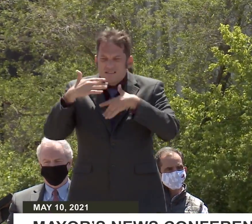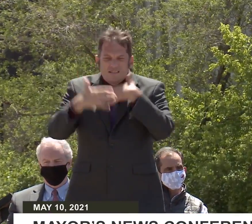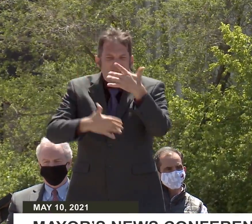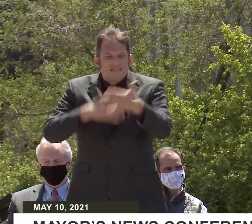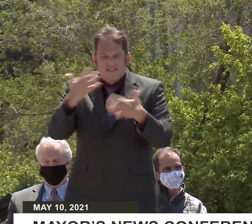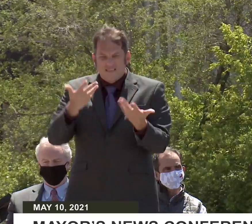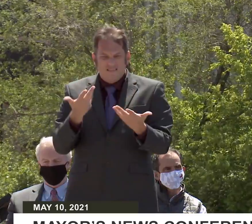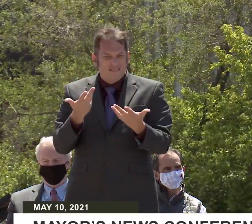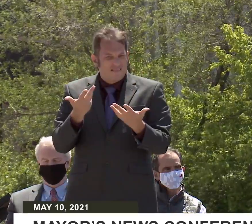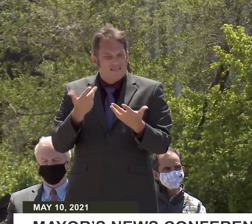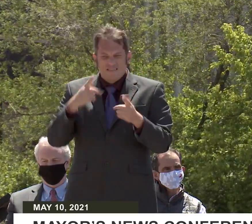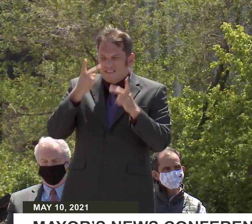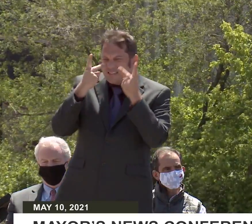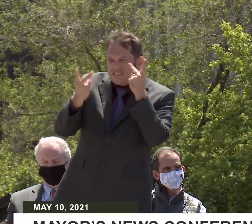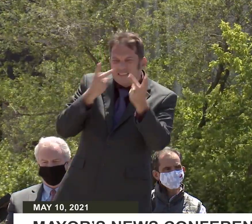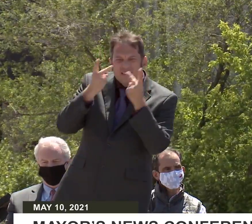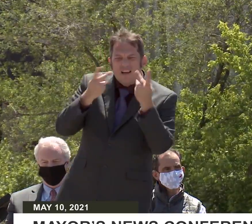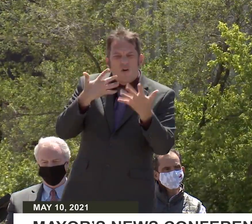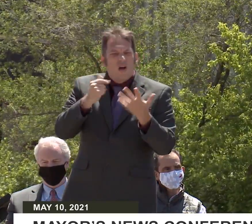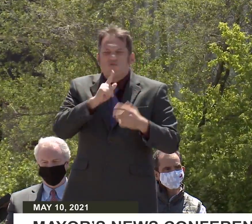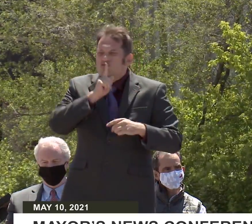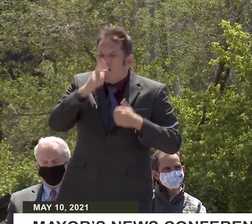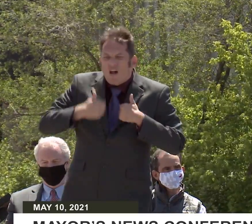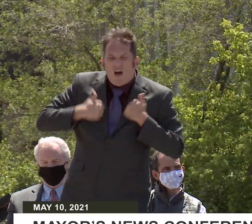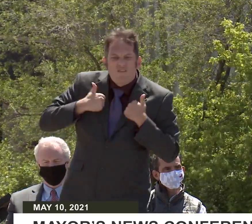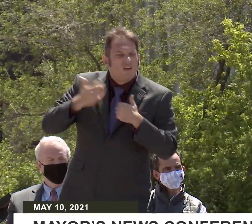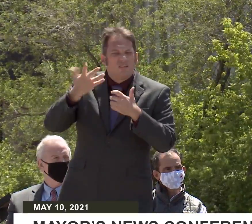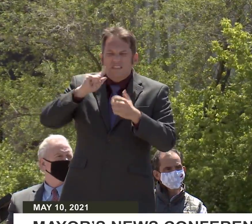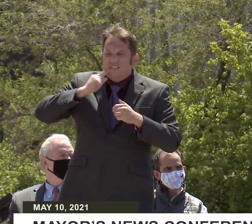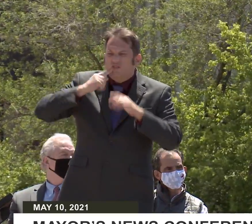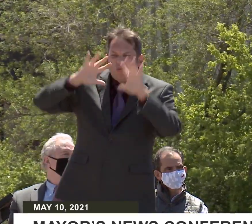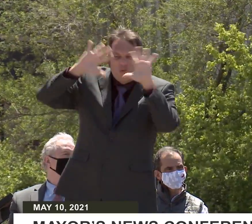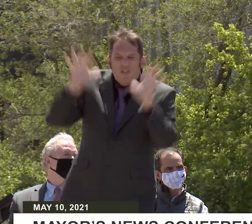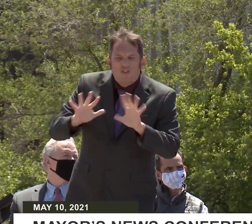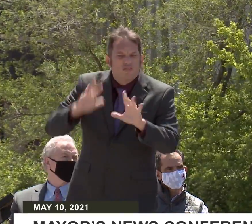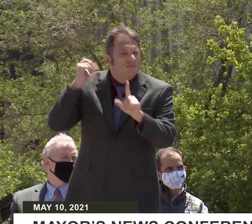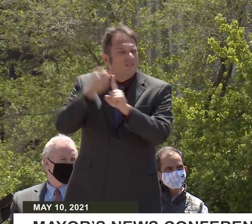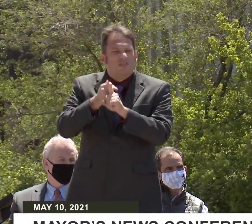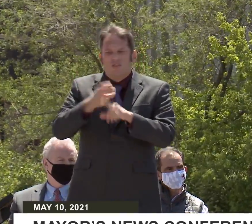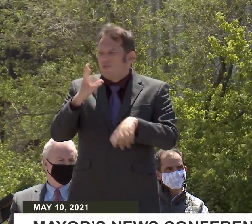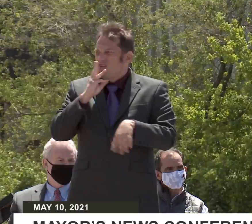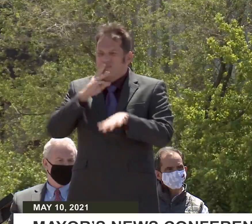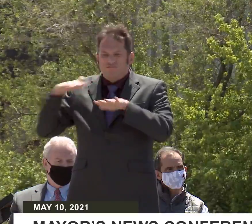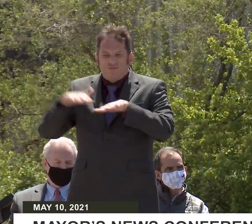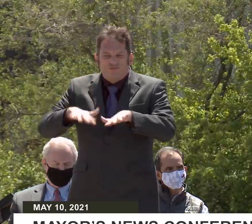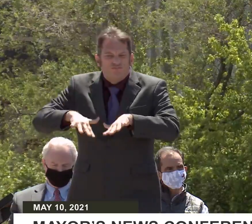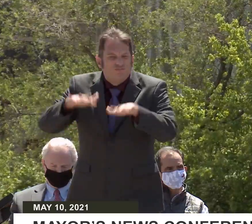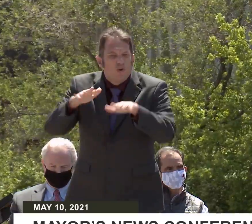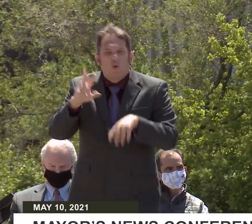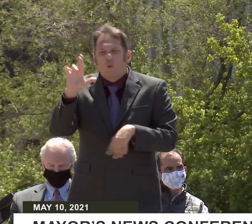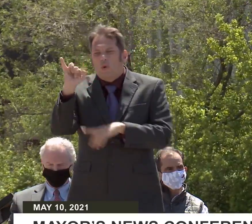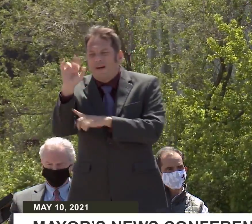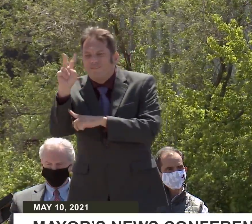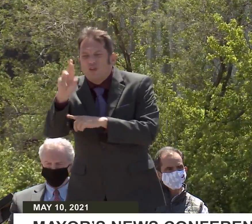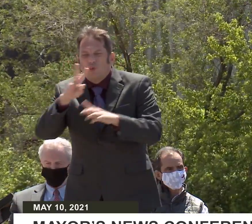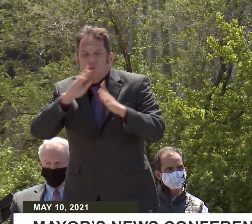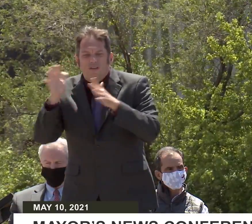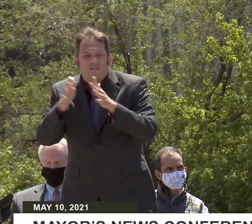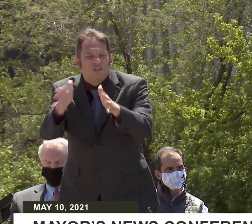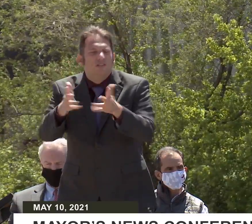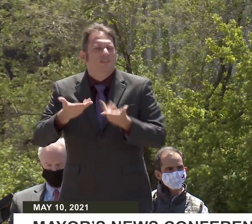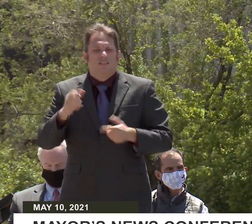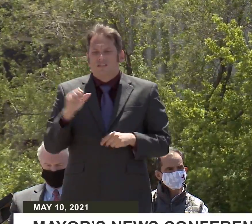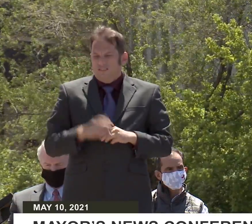the backflow that flew into the environment, into our rivers and streams, jeopardizing clean water in our